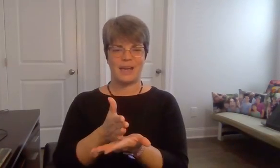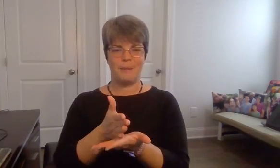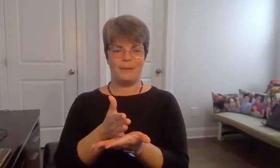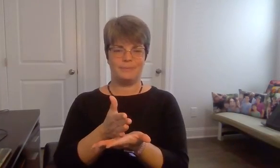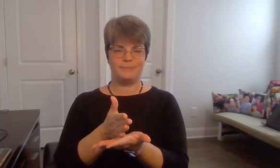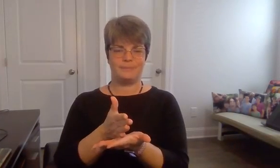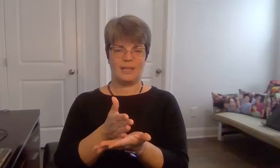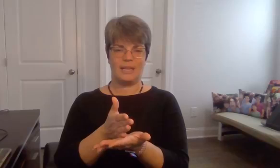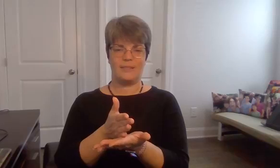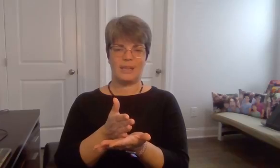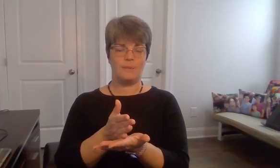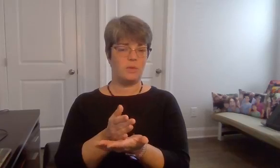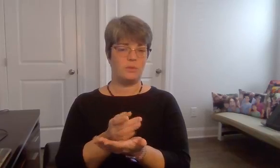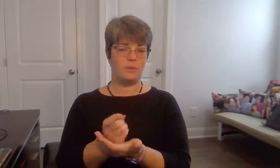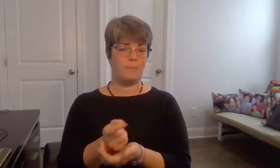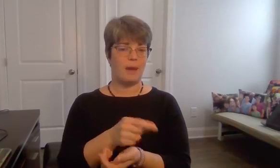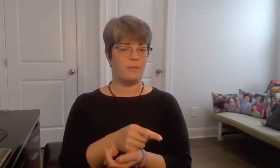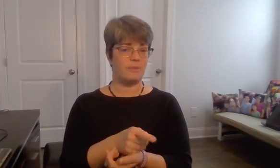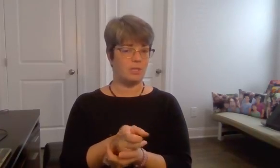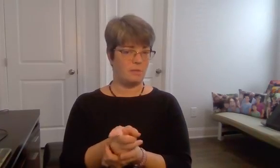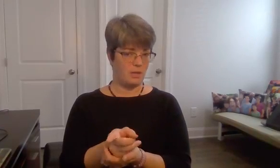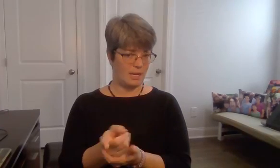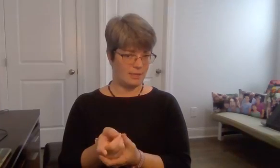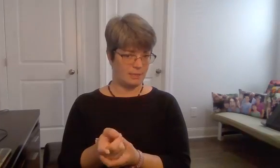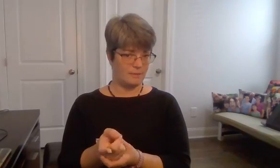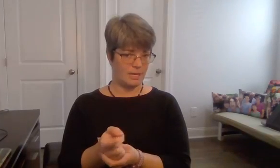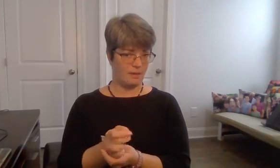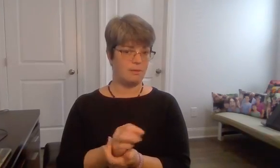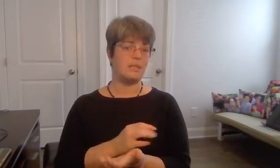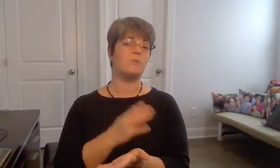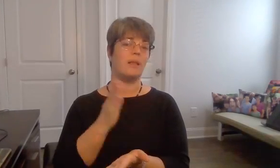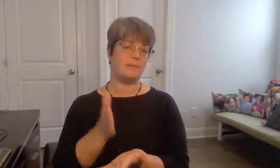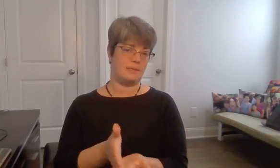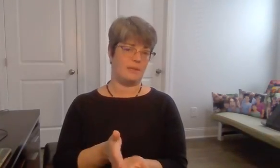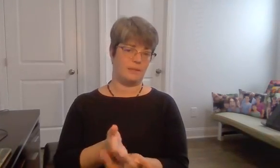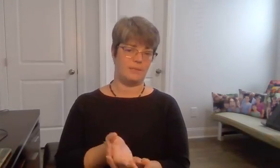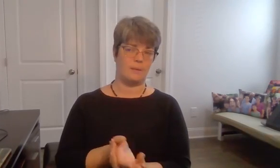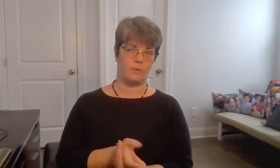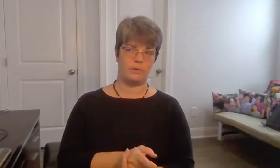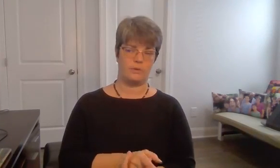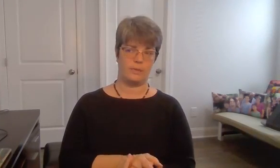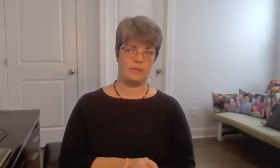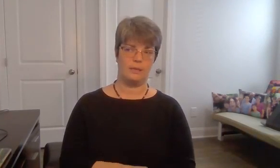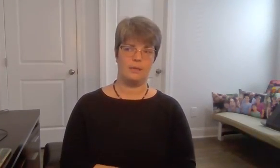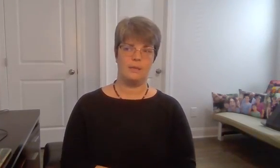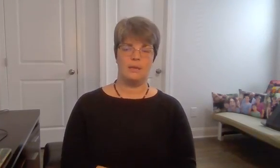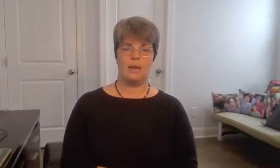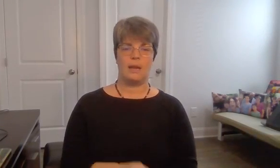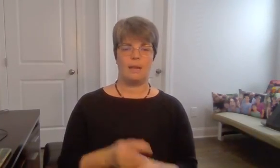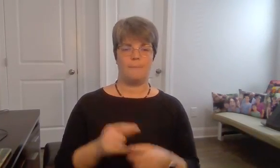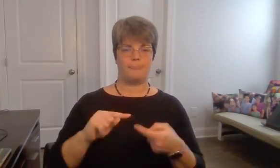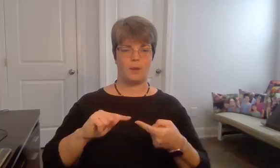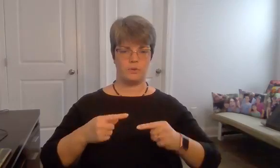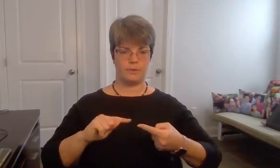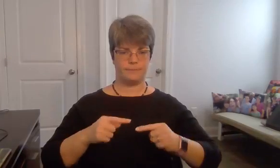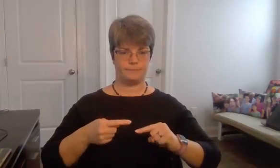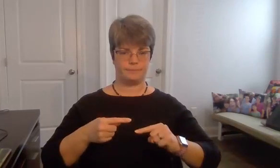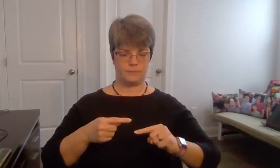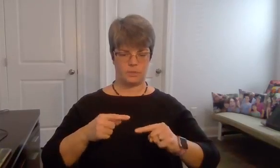Stop. And again, that can be used to empower them to communicate to somebody else as well as to tell them stop what they're doing. Hurt. So it's